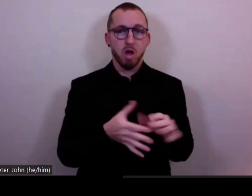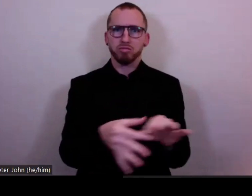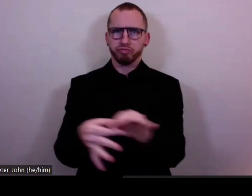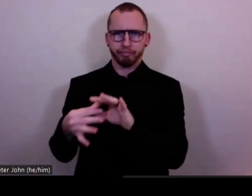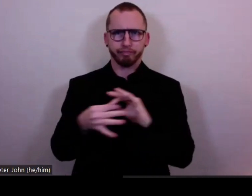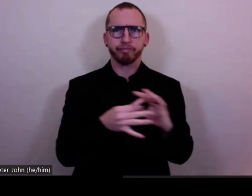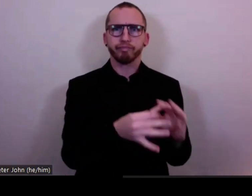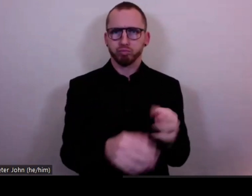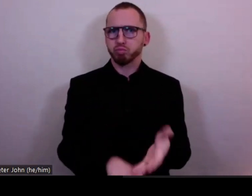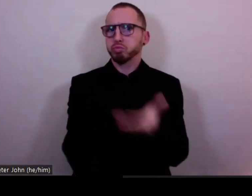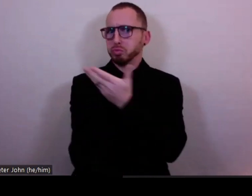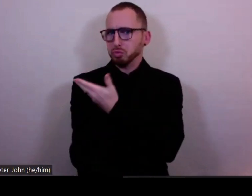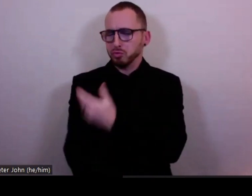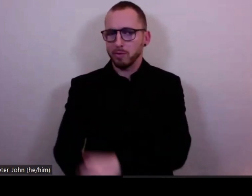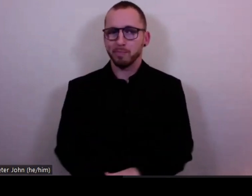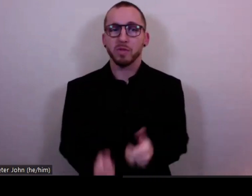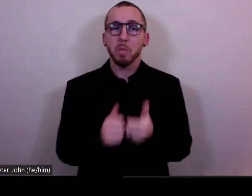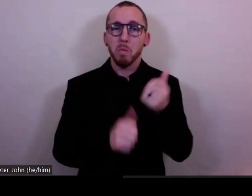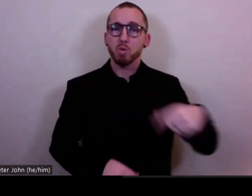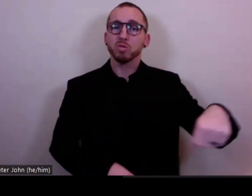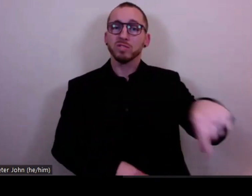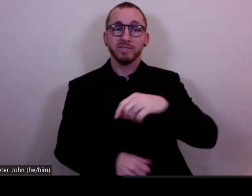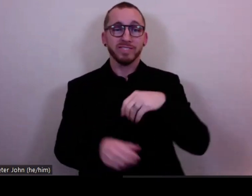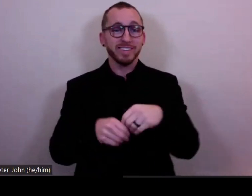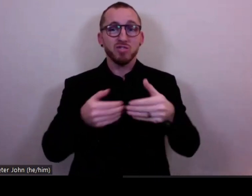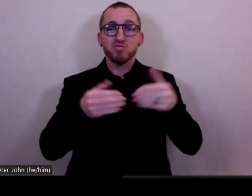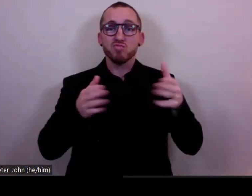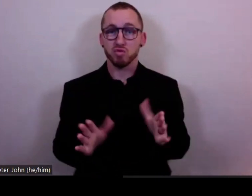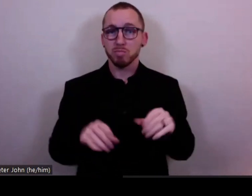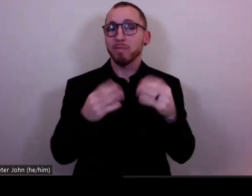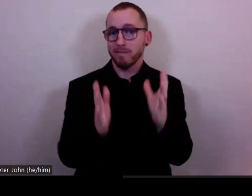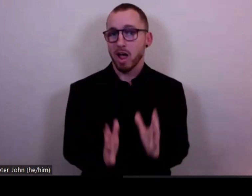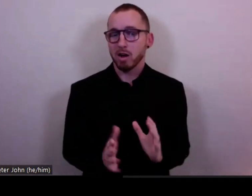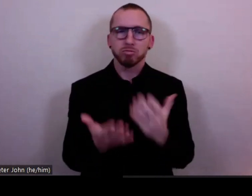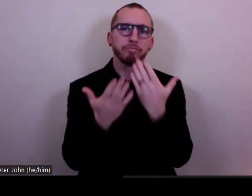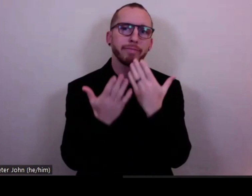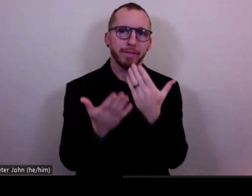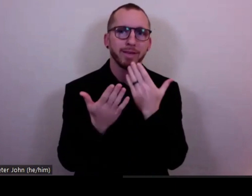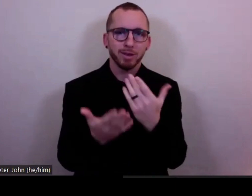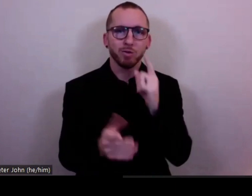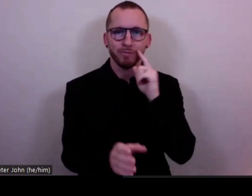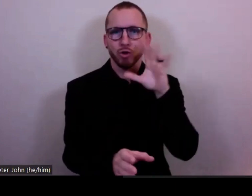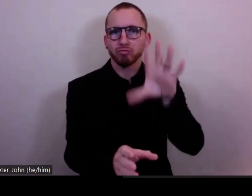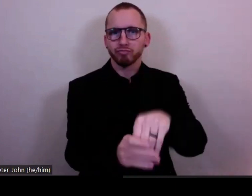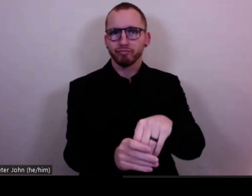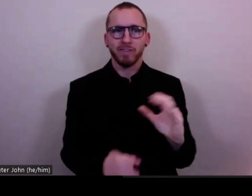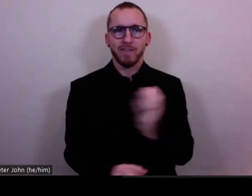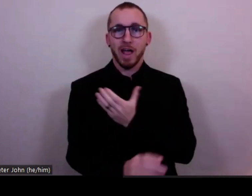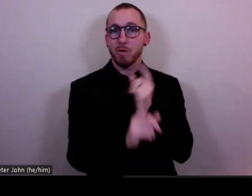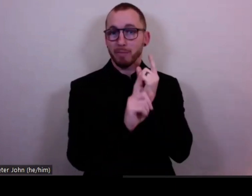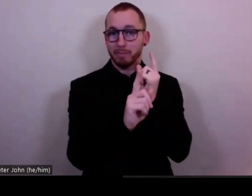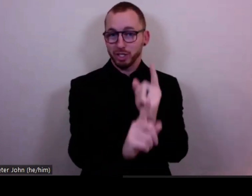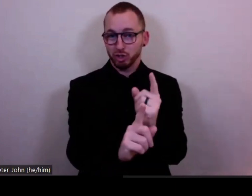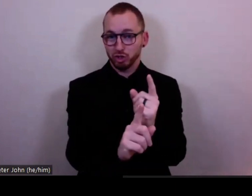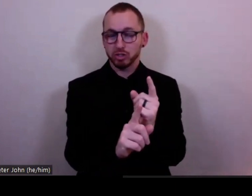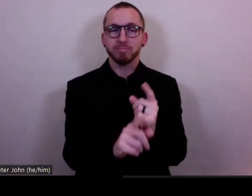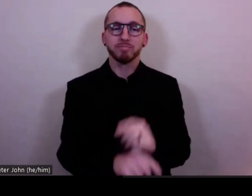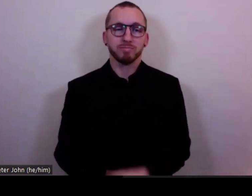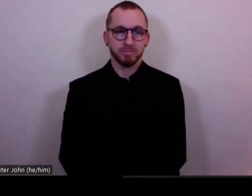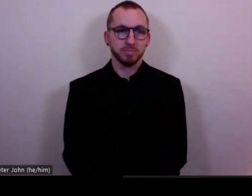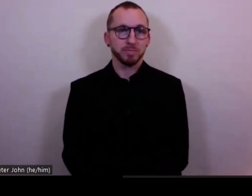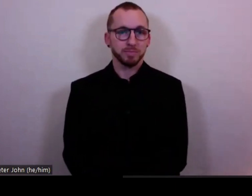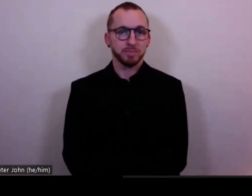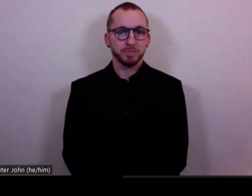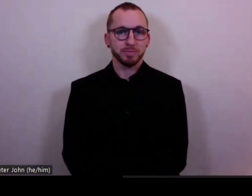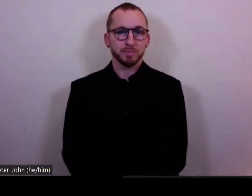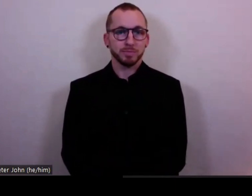in the room are in a provider capacity or a community support role. So thank you for being part of our mission as an organization. We